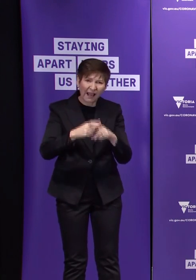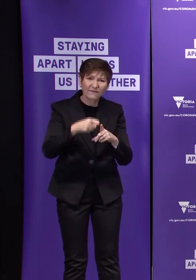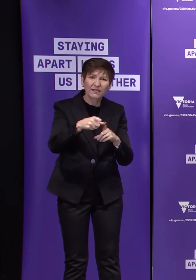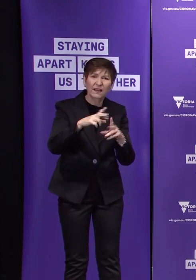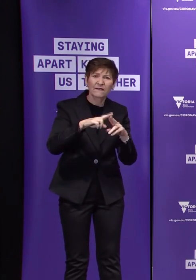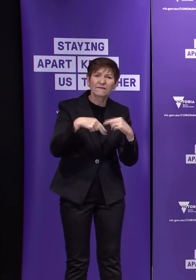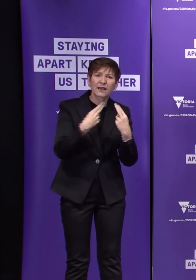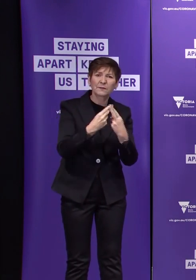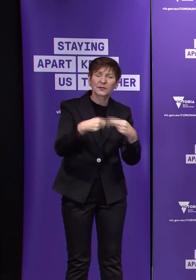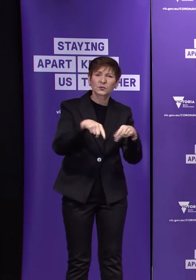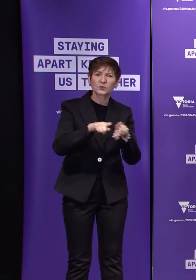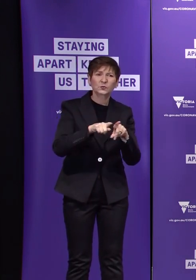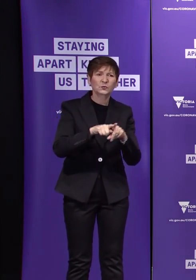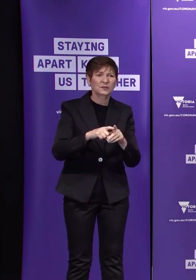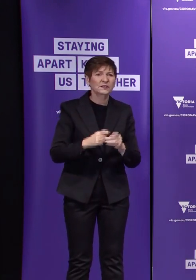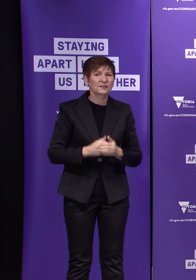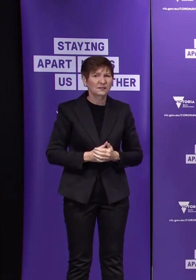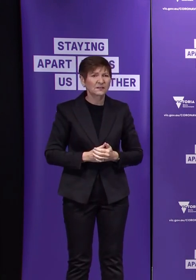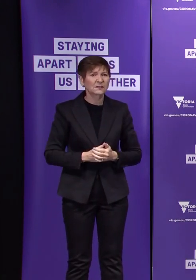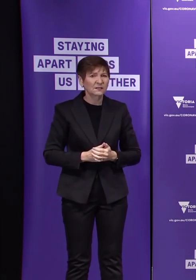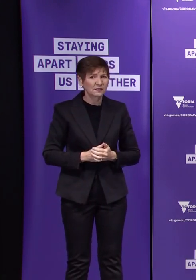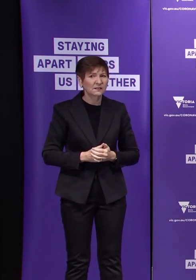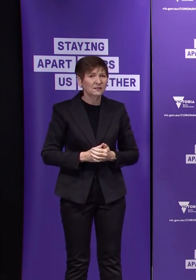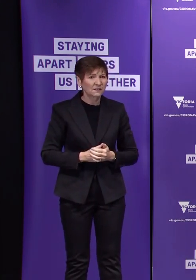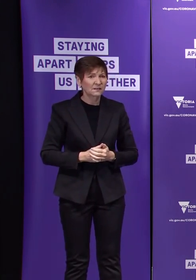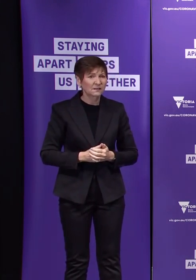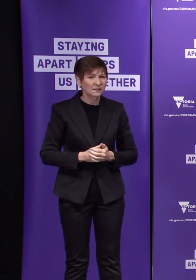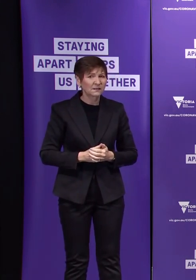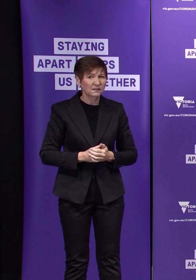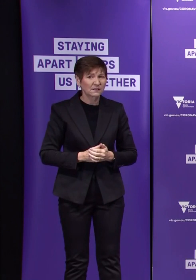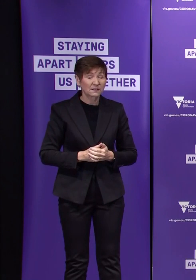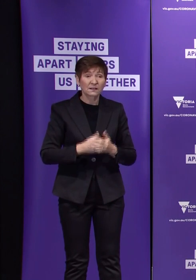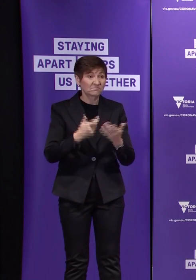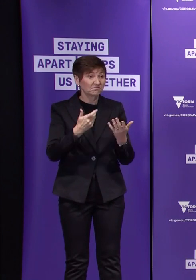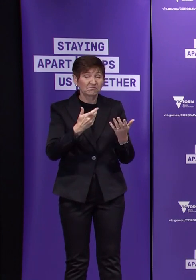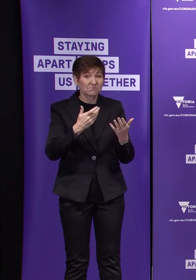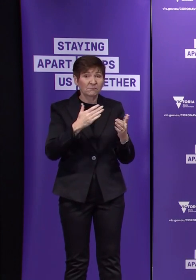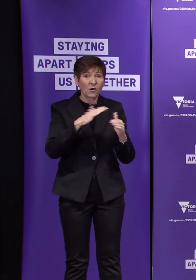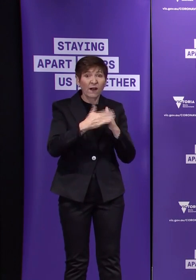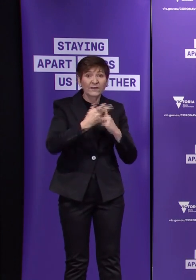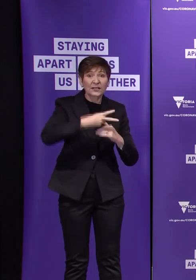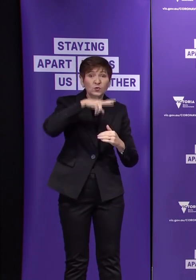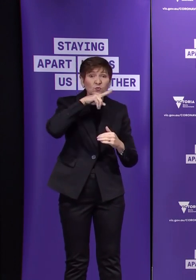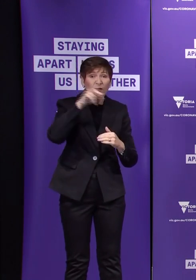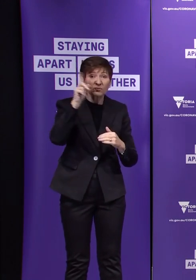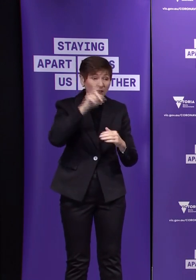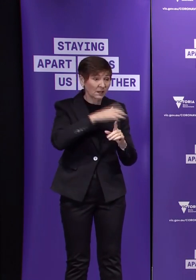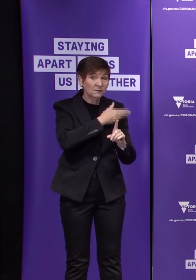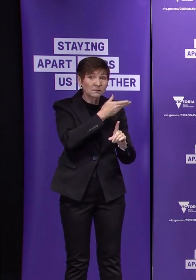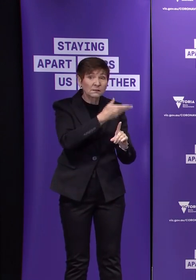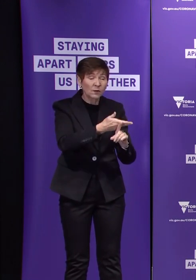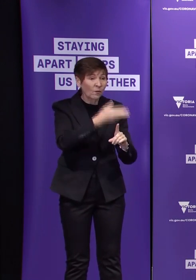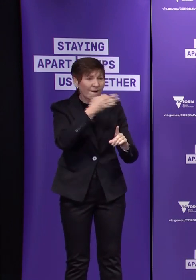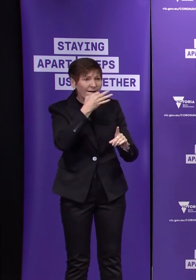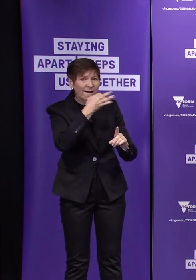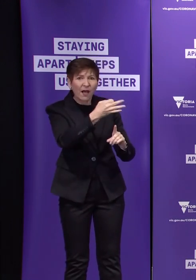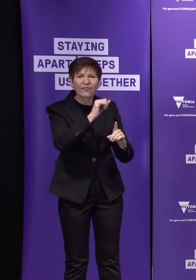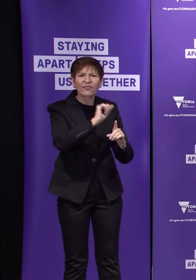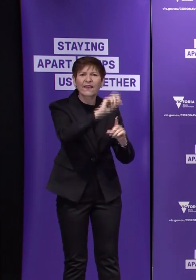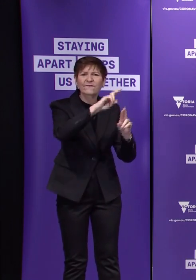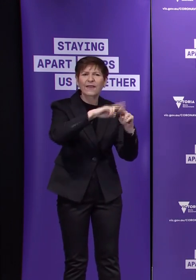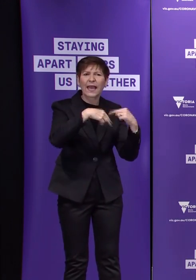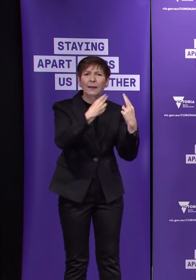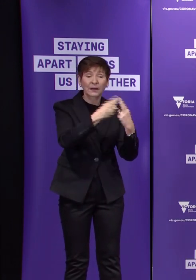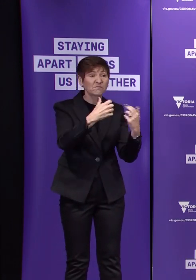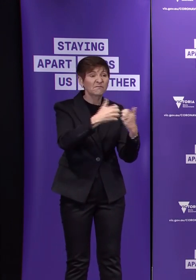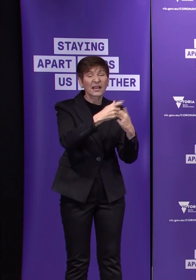won't have any objection to their loved one being identified. Others may have a very different view, but I'm more